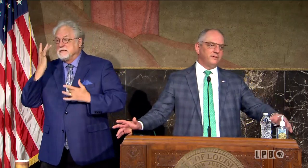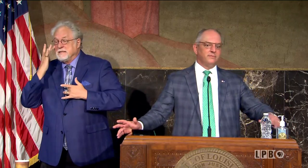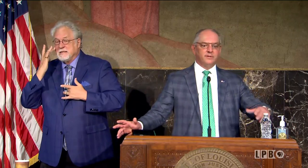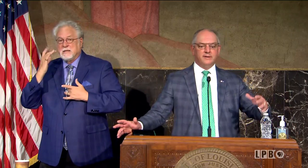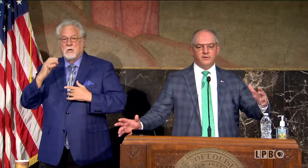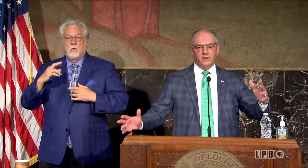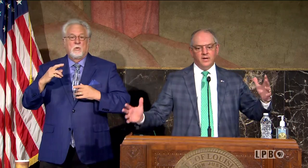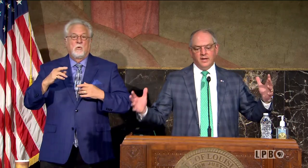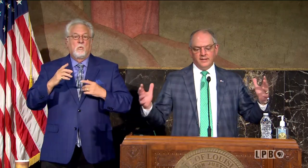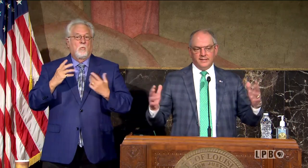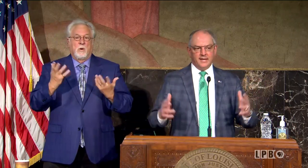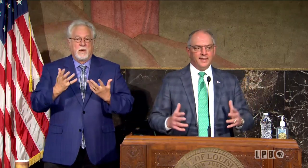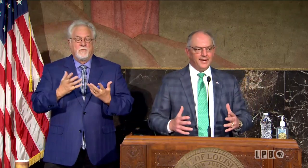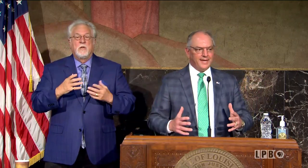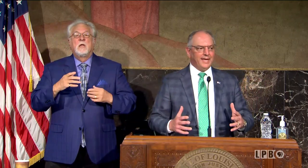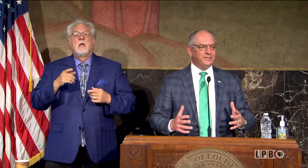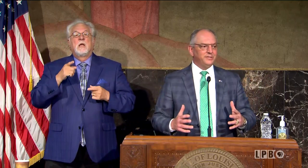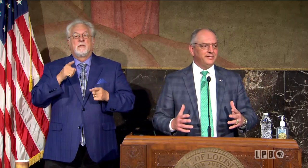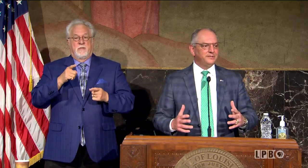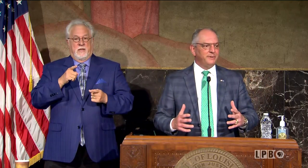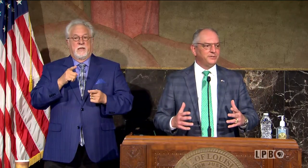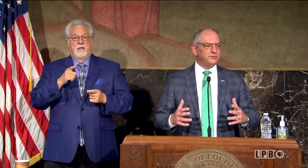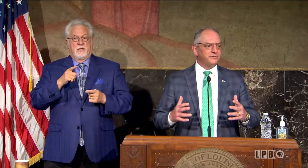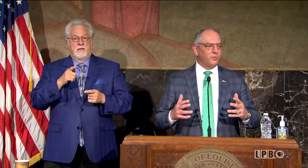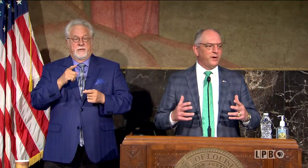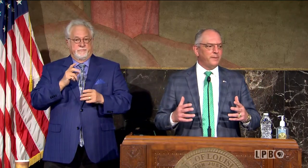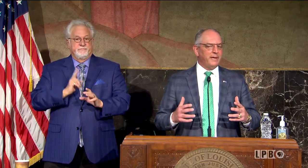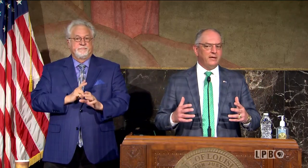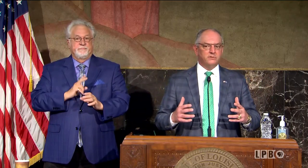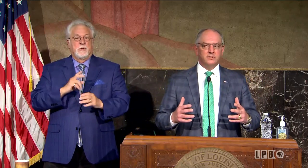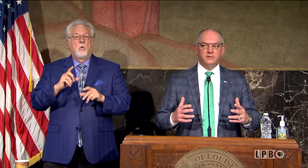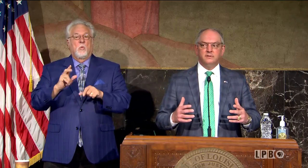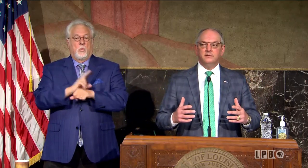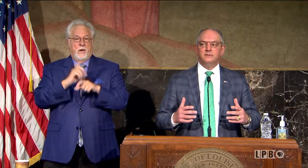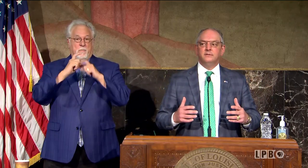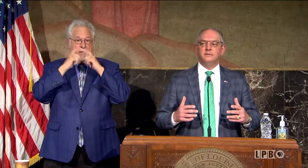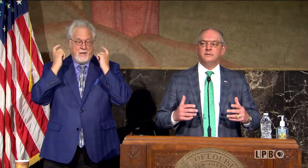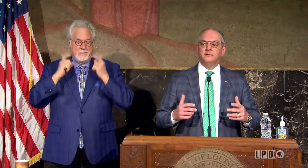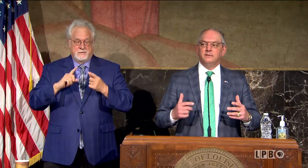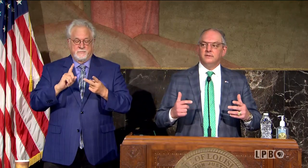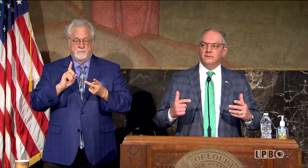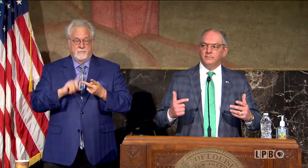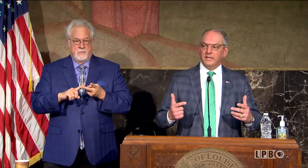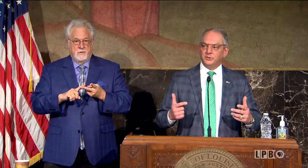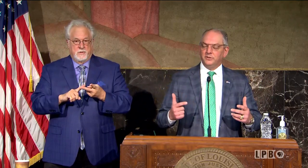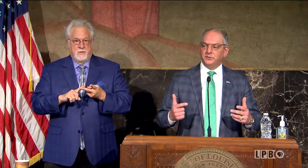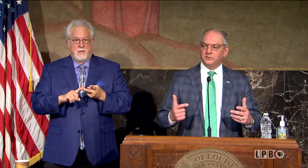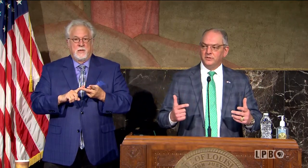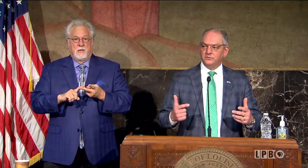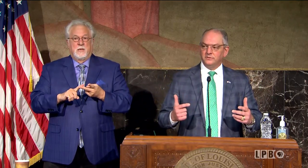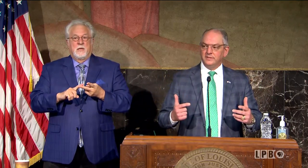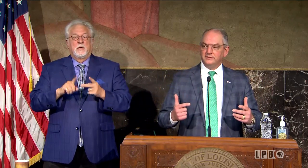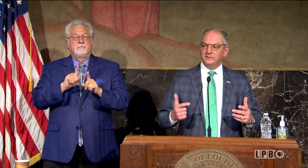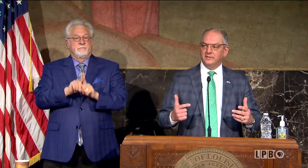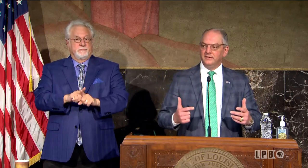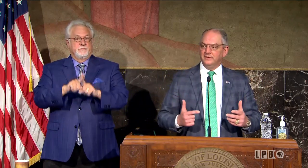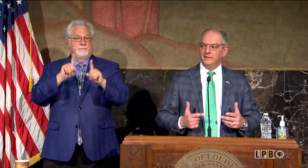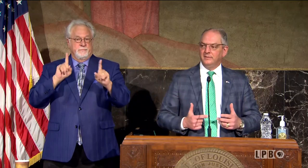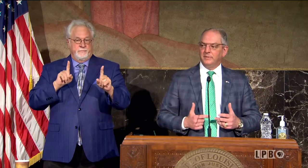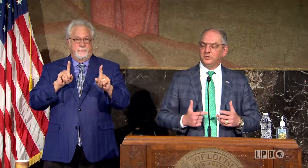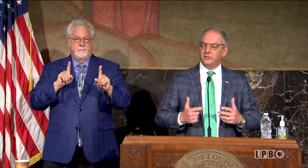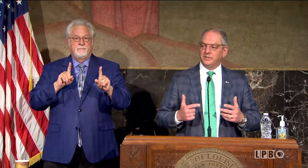been tested or whatever, that they engage in these measures of wearing a mask, make sure that you're social